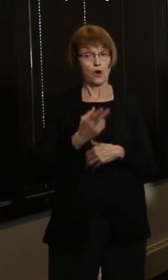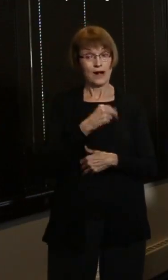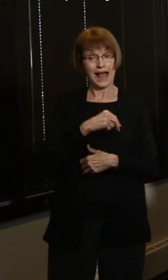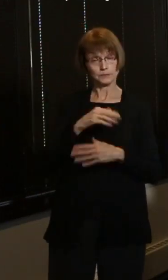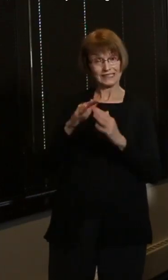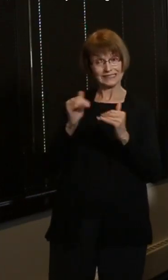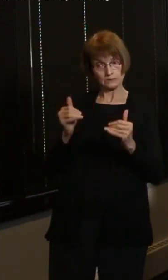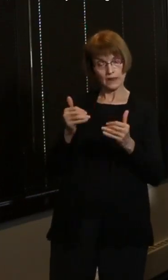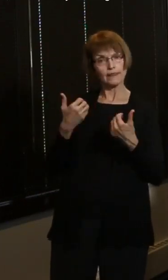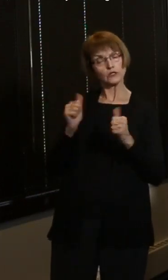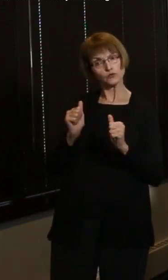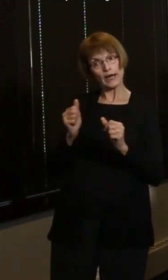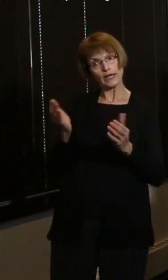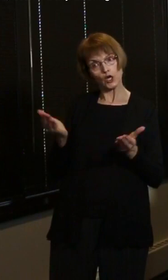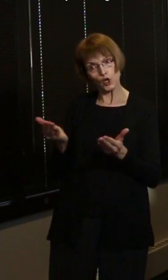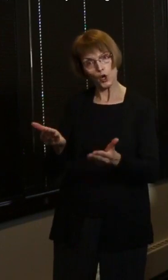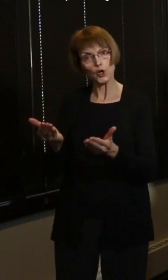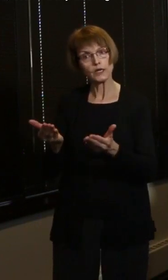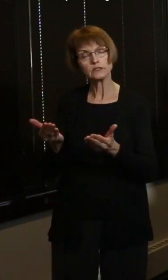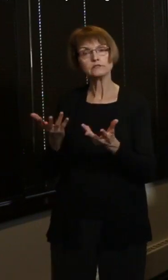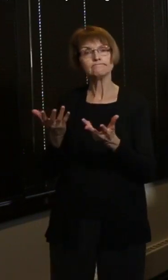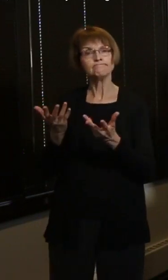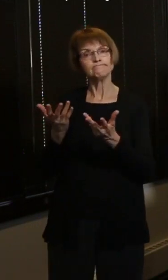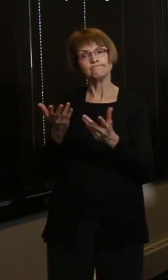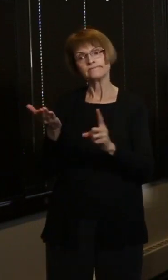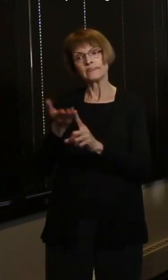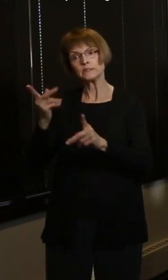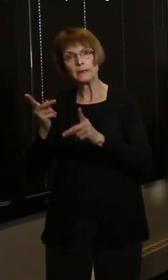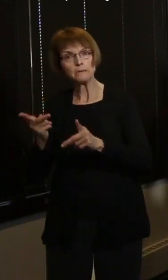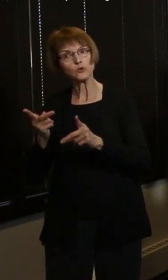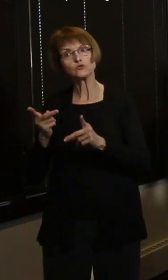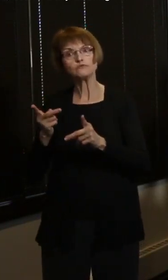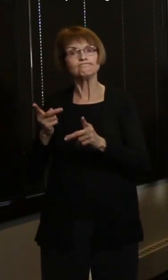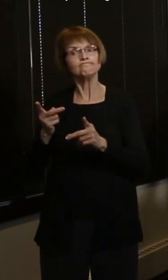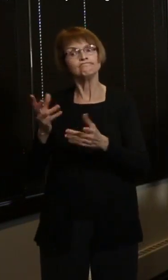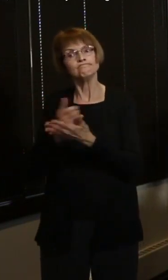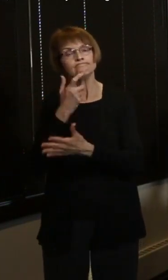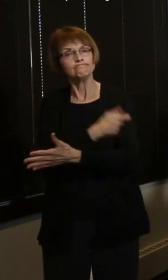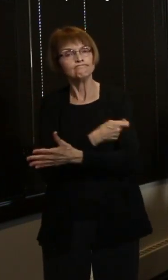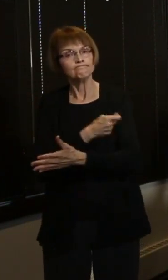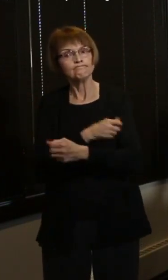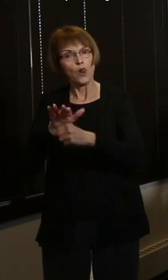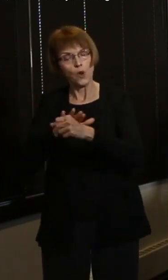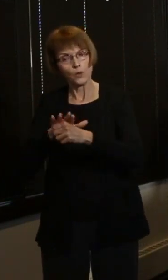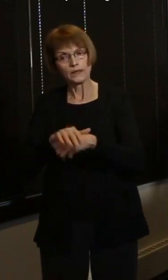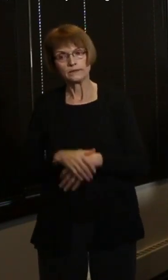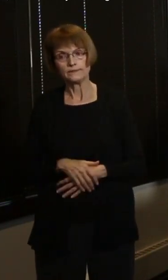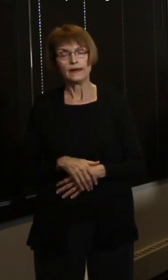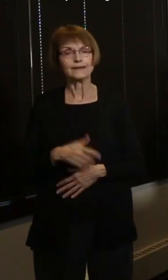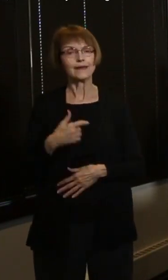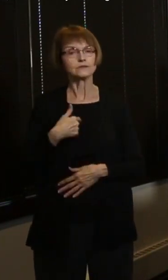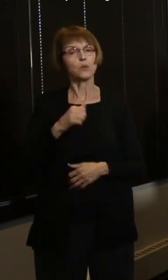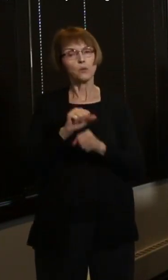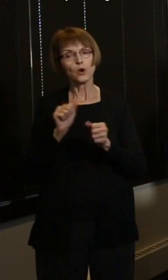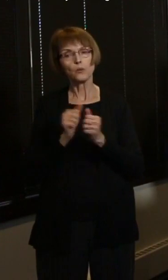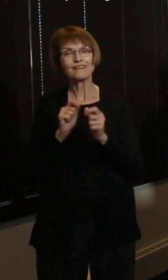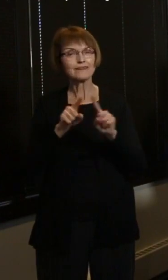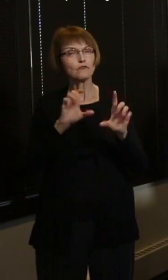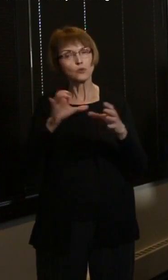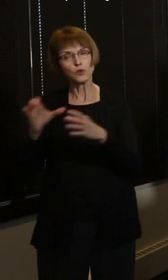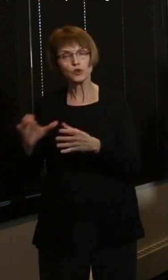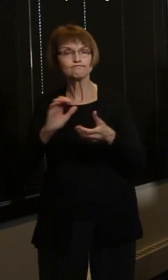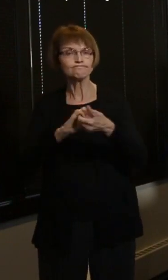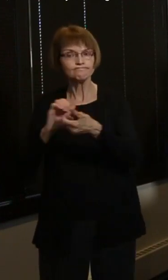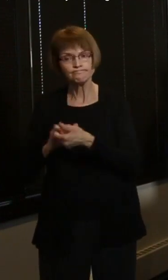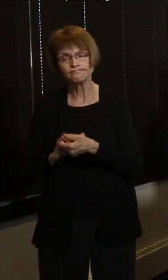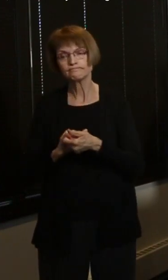or improve vaccination rates locally? Yeah, so I'm working with multiple different partners, so whether that's with our